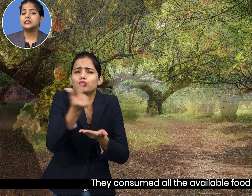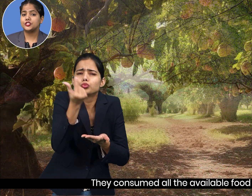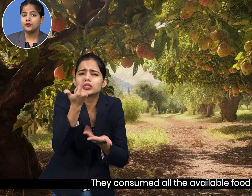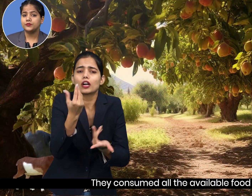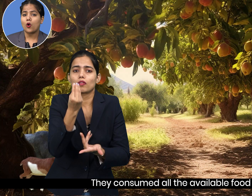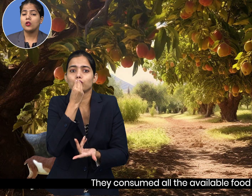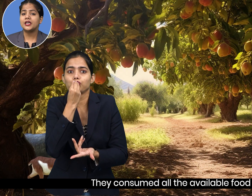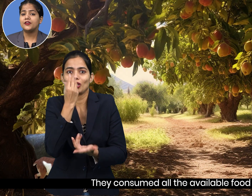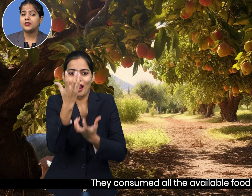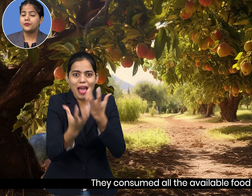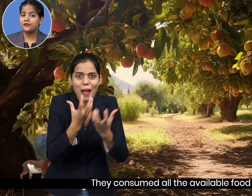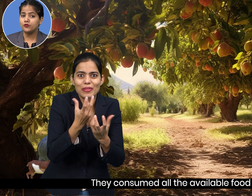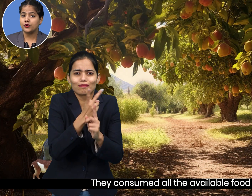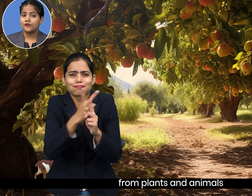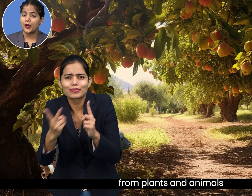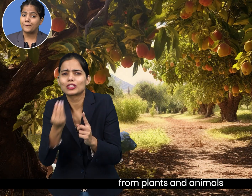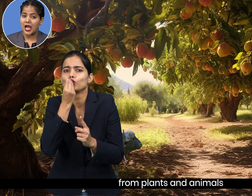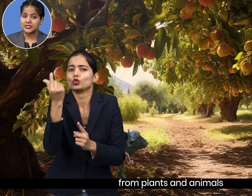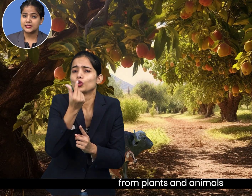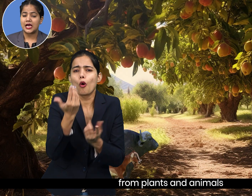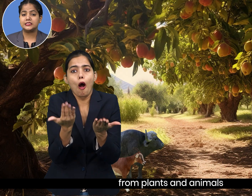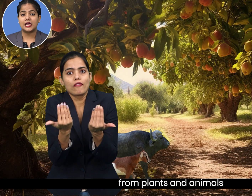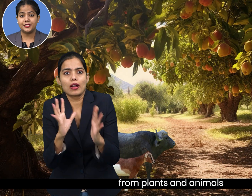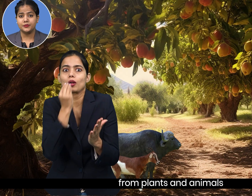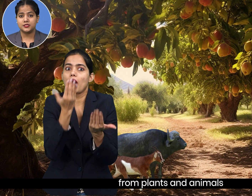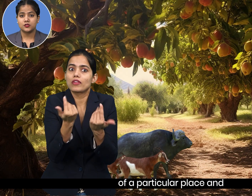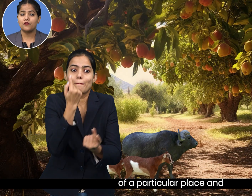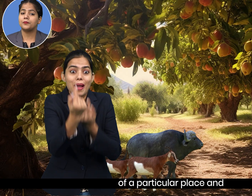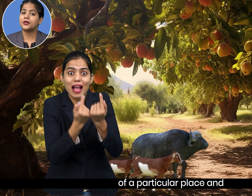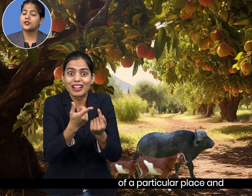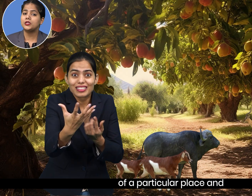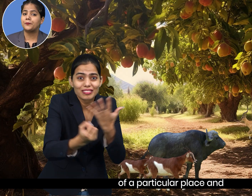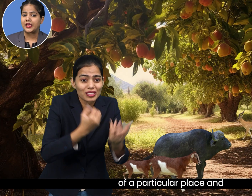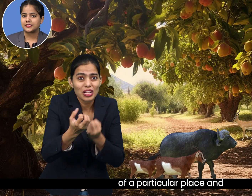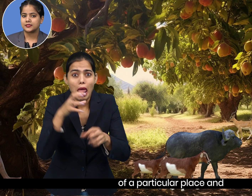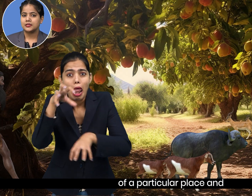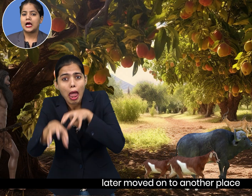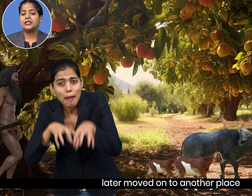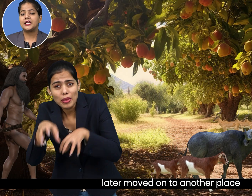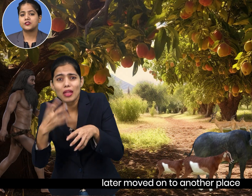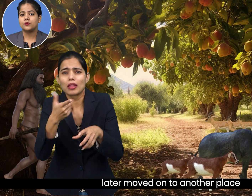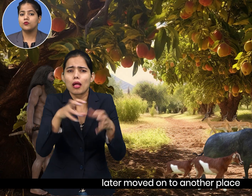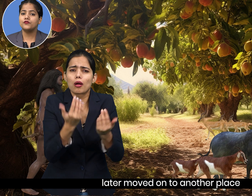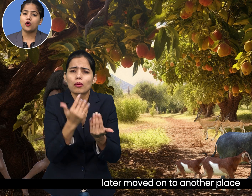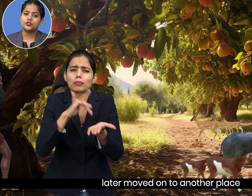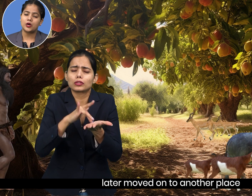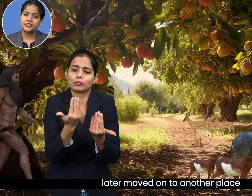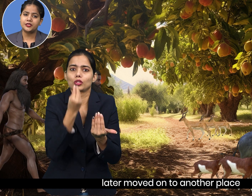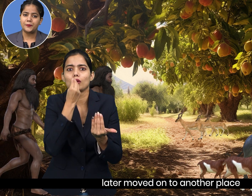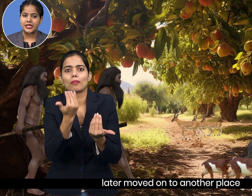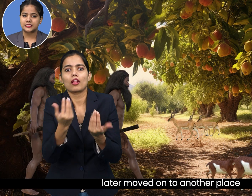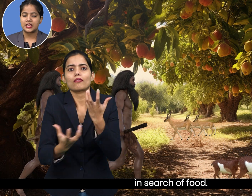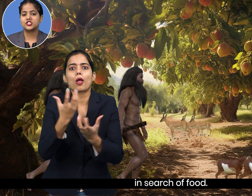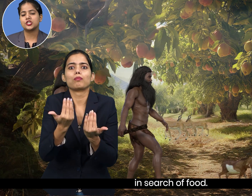They consumed all the available food from plants and animals of a particular place and later moved on to